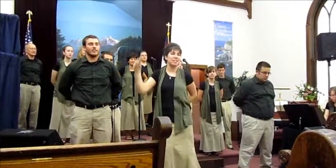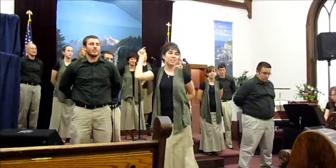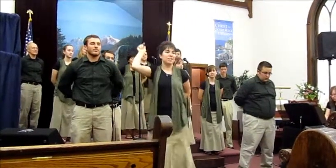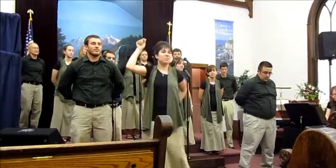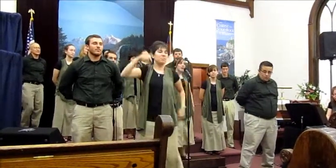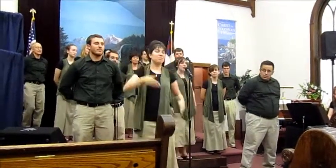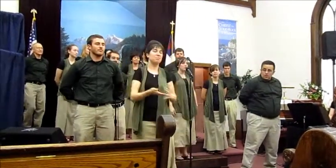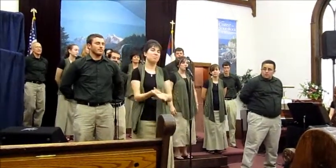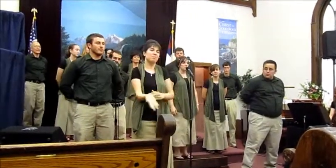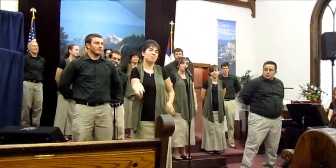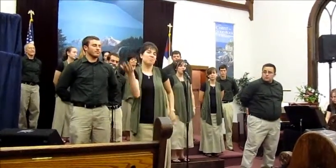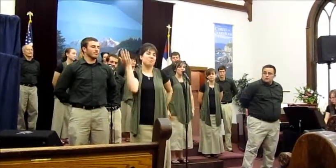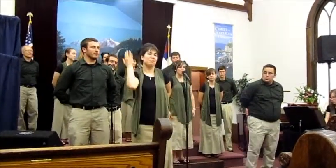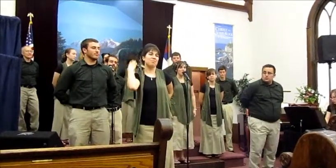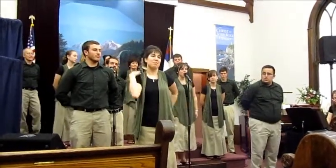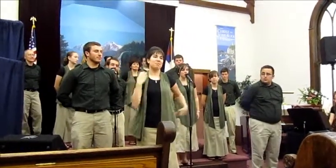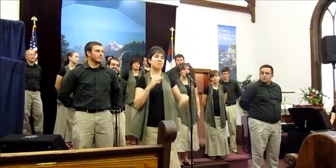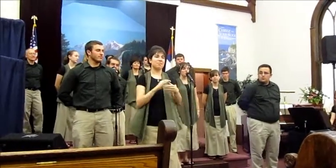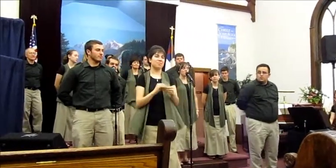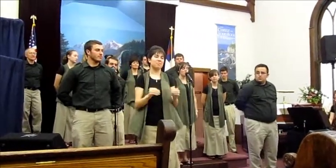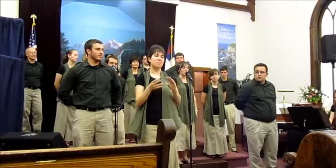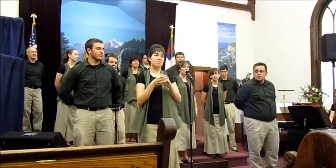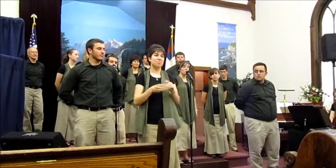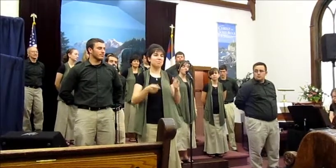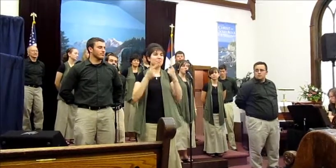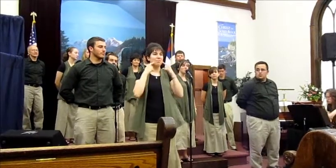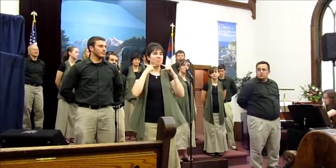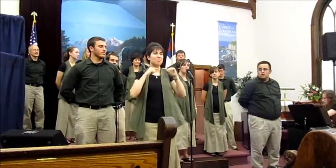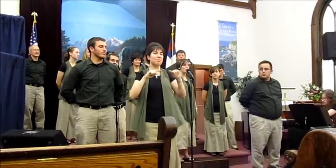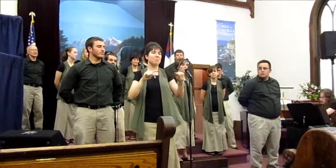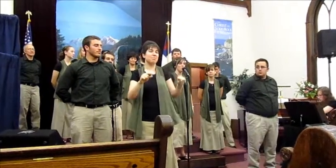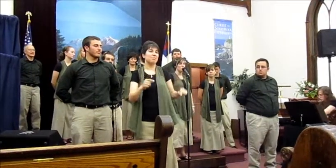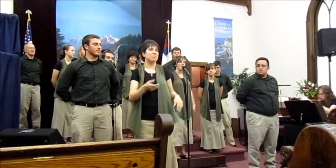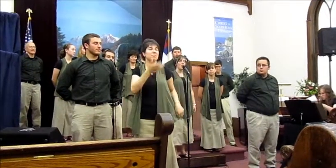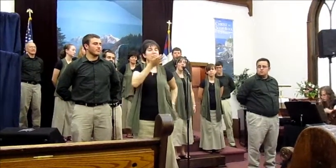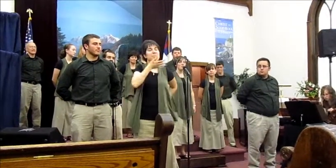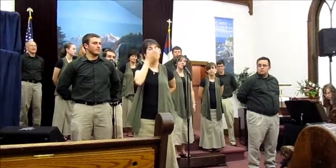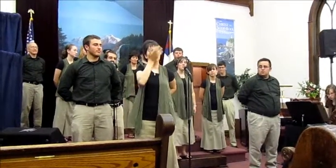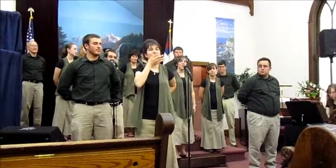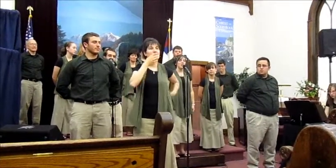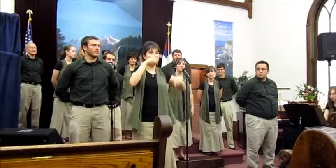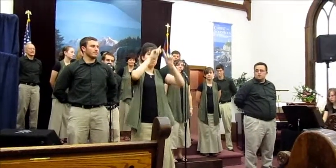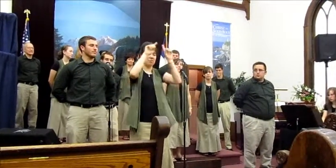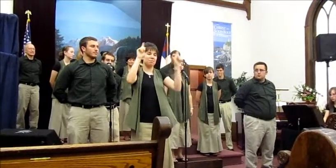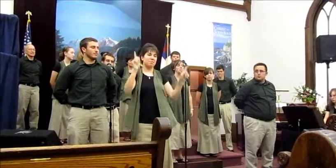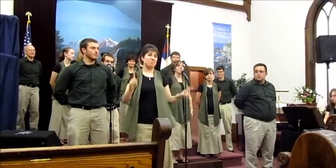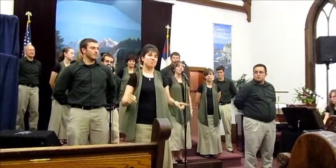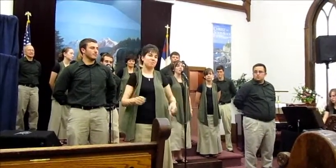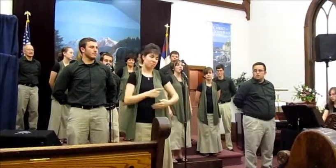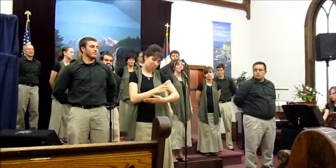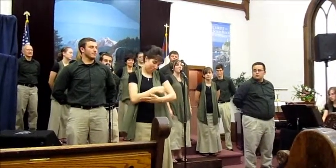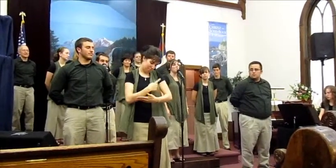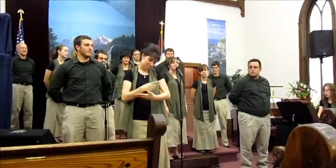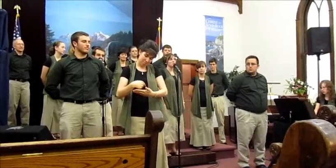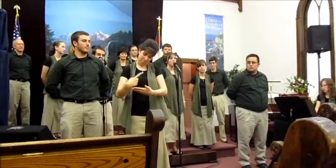Down through the ages, the story's been told, of the manger, the stable, the